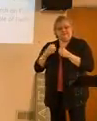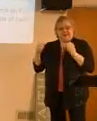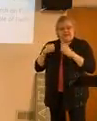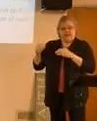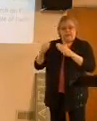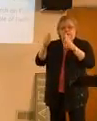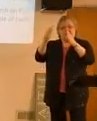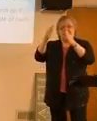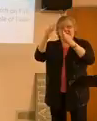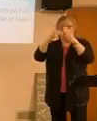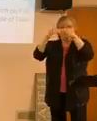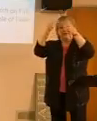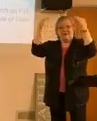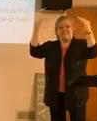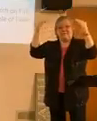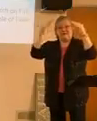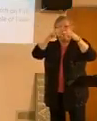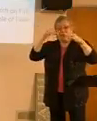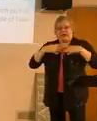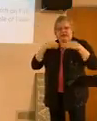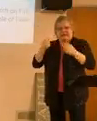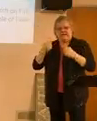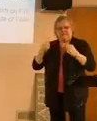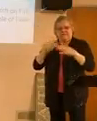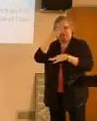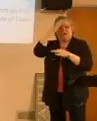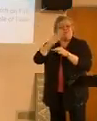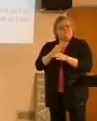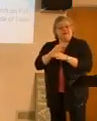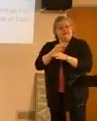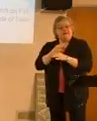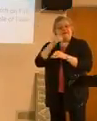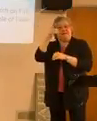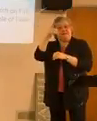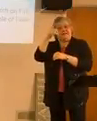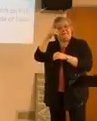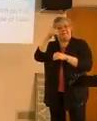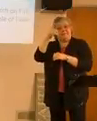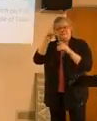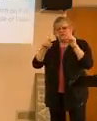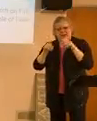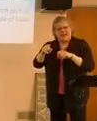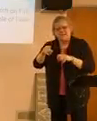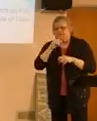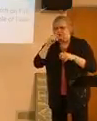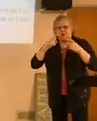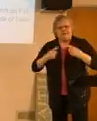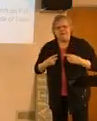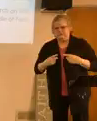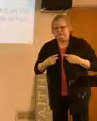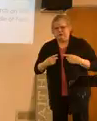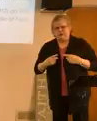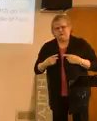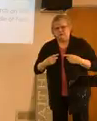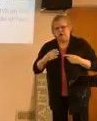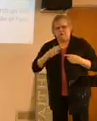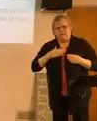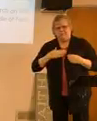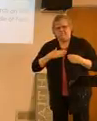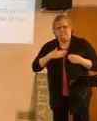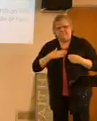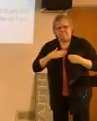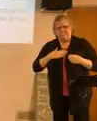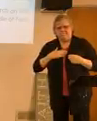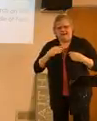access, and confidence through faith in him. So then I ask you, don't be discouraged over my affliction on your